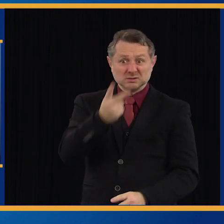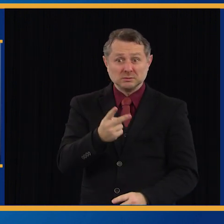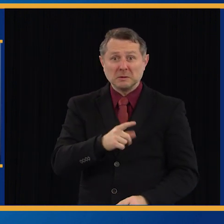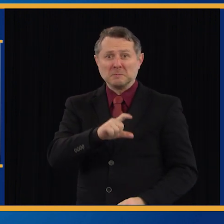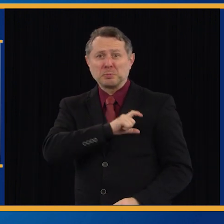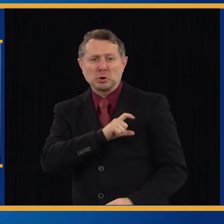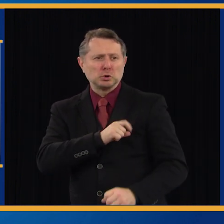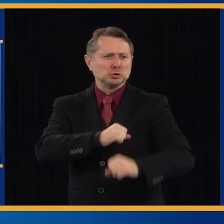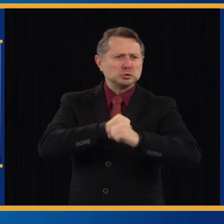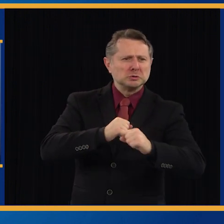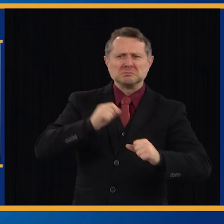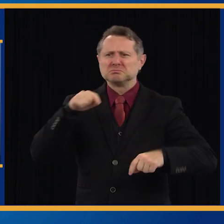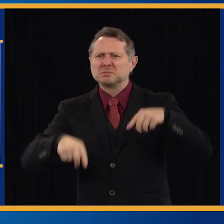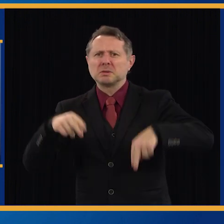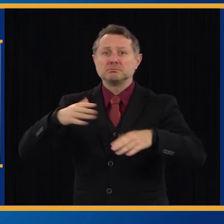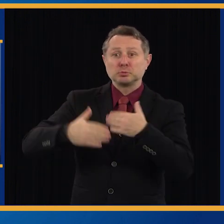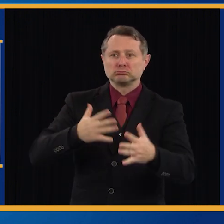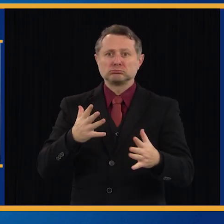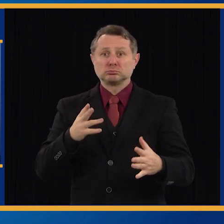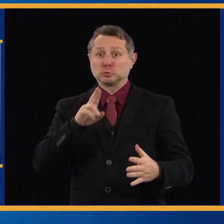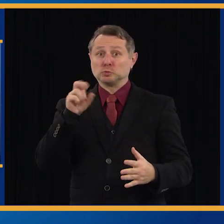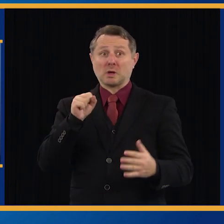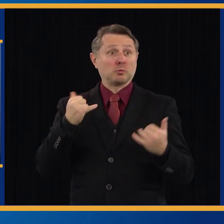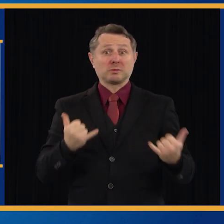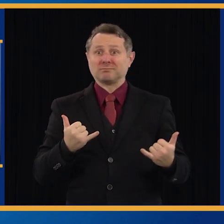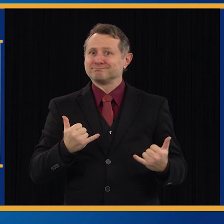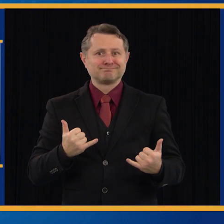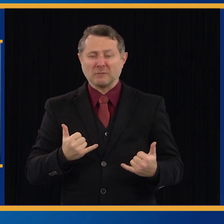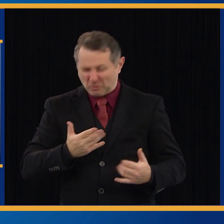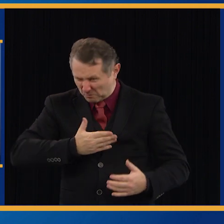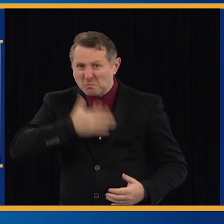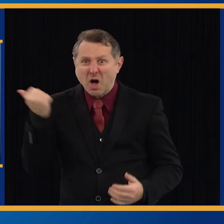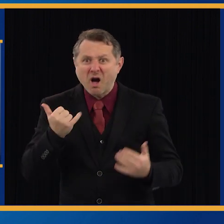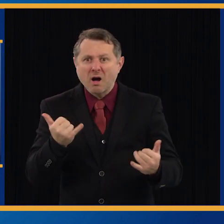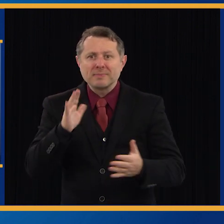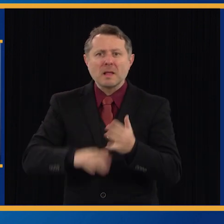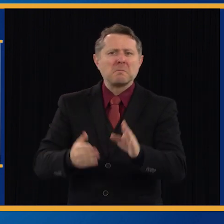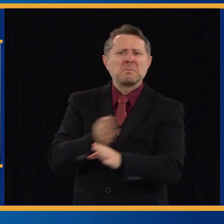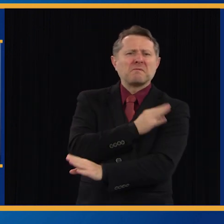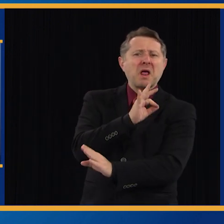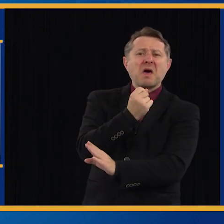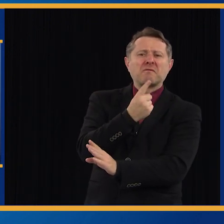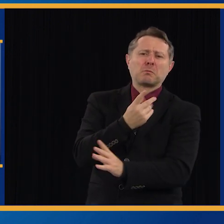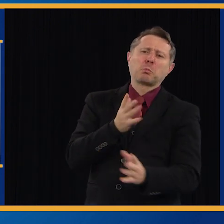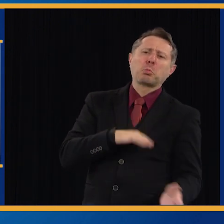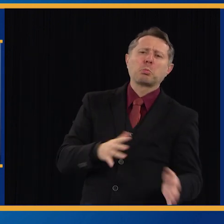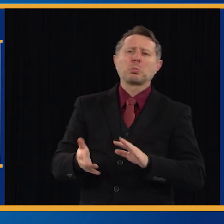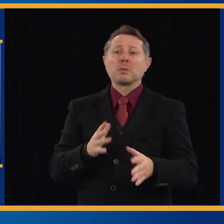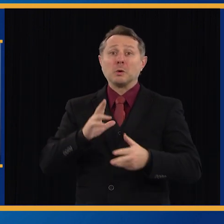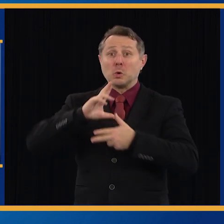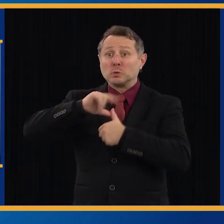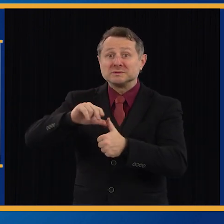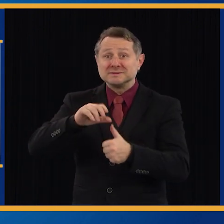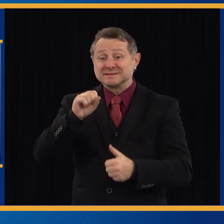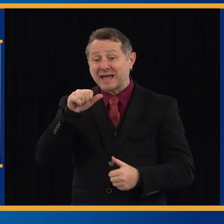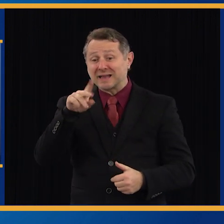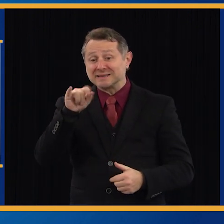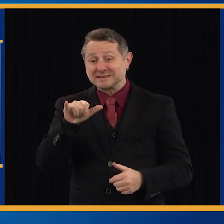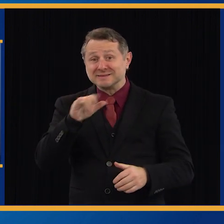this nation has. We're better than we were before 9/11. We had Superstorm Sandy here on Long Island.